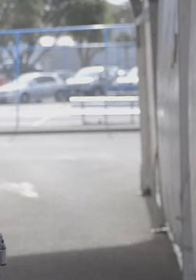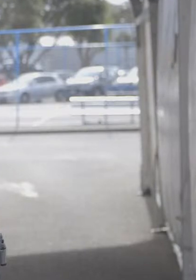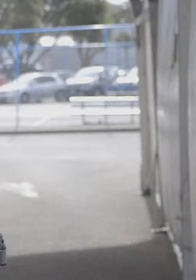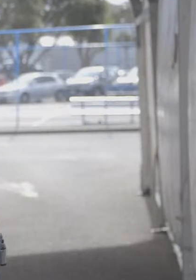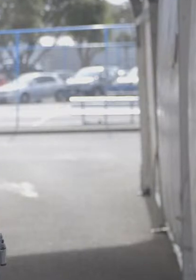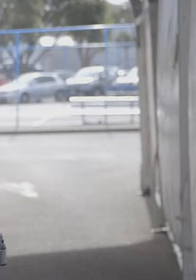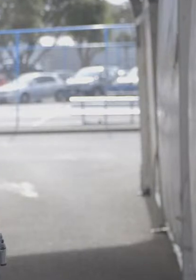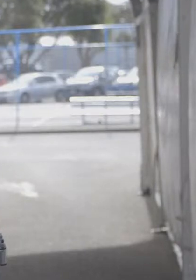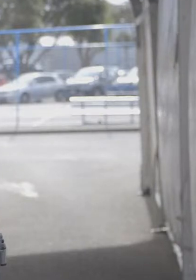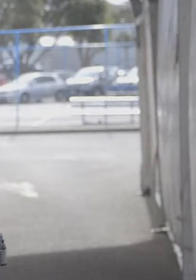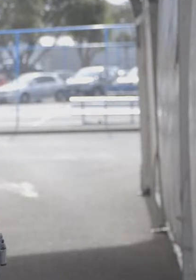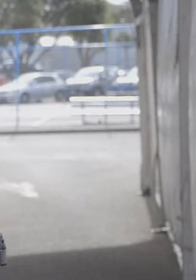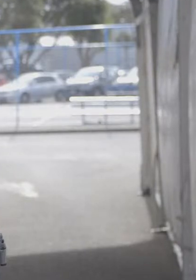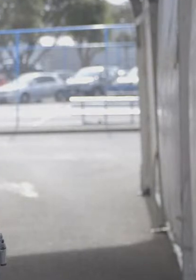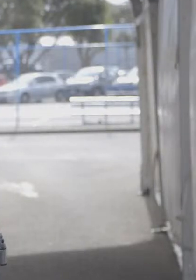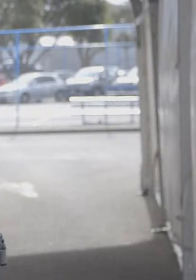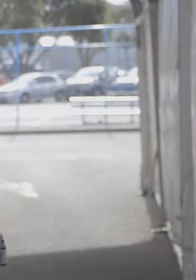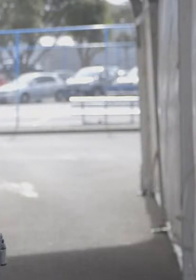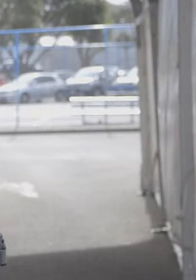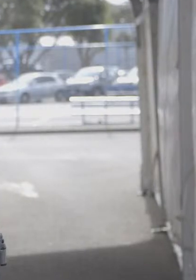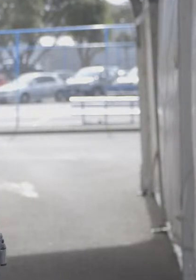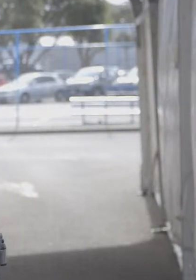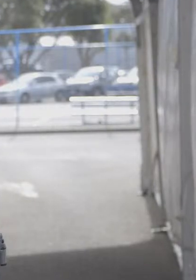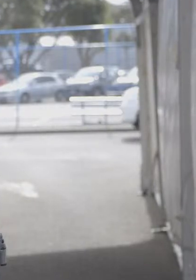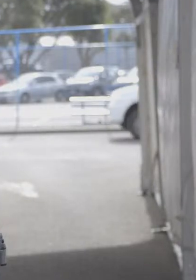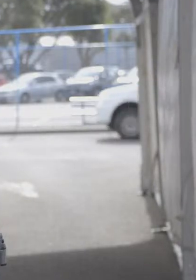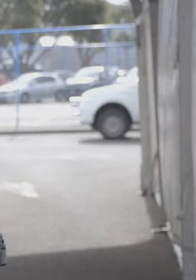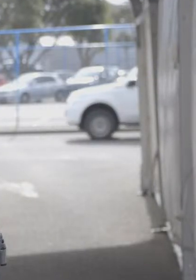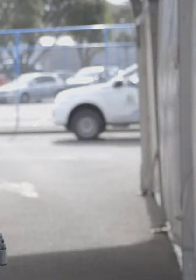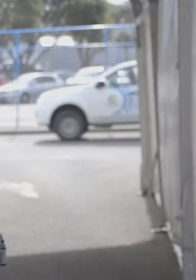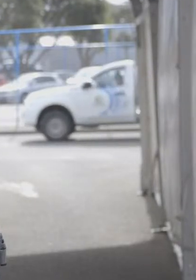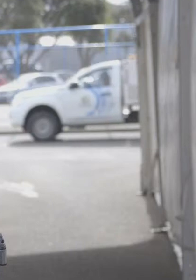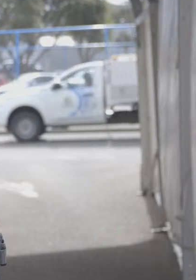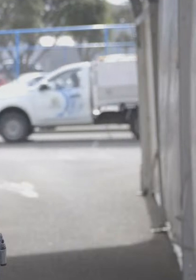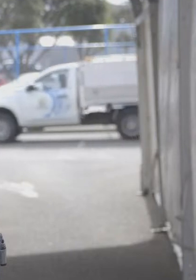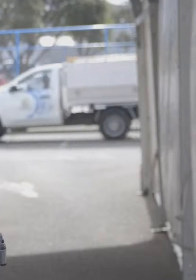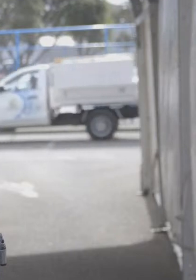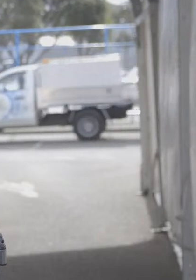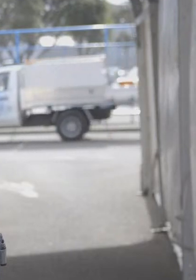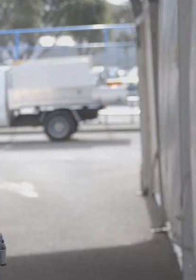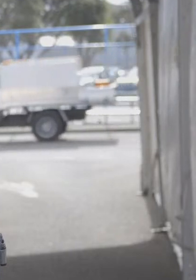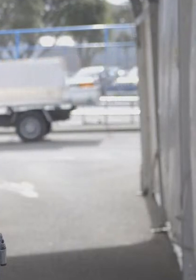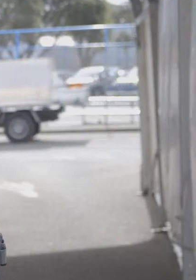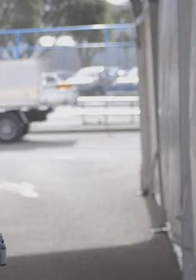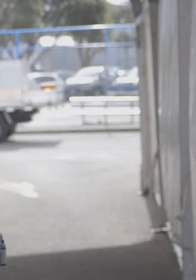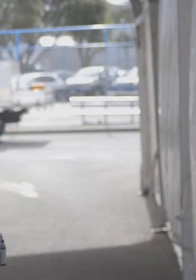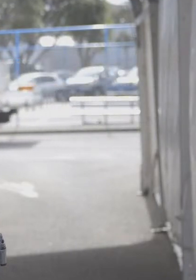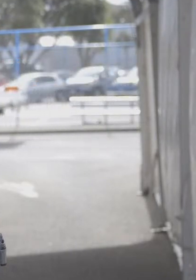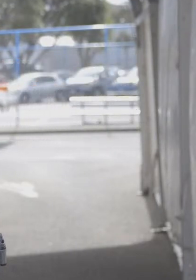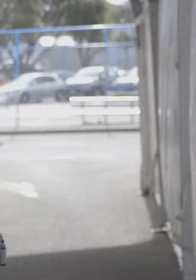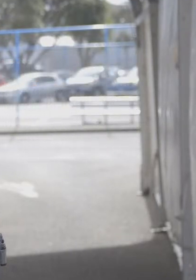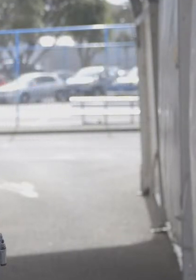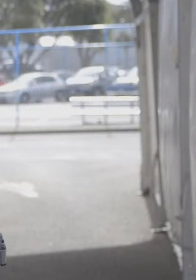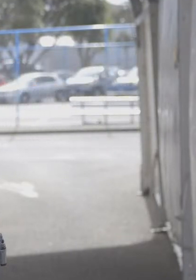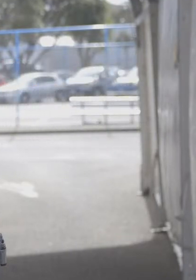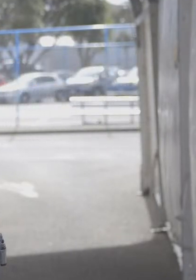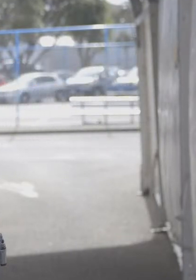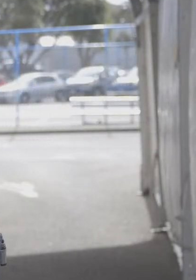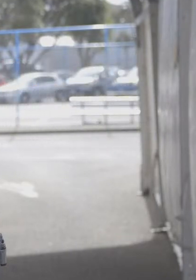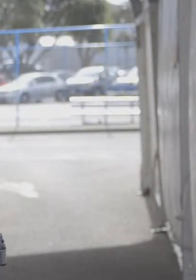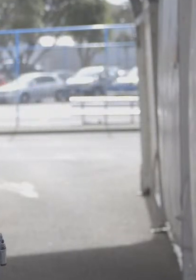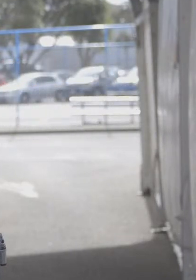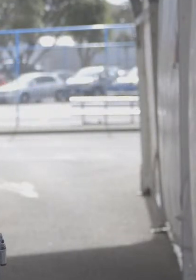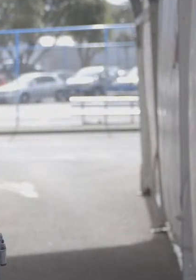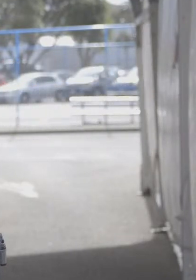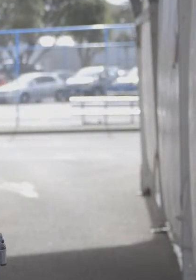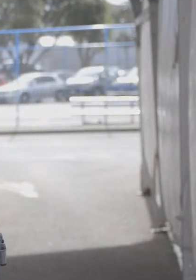had to wear a mask just in closed spaces. Also in the outside in the centre of the city. Oh, I didn't know. So put